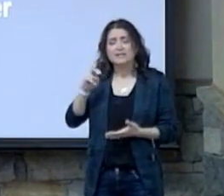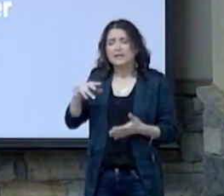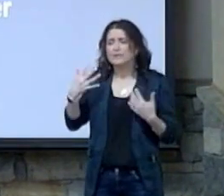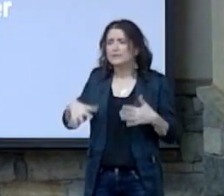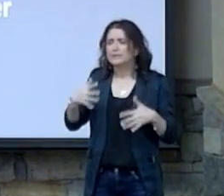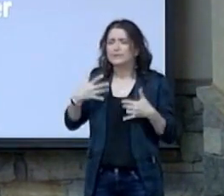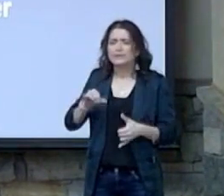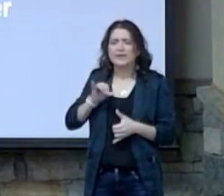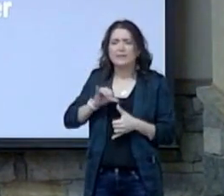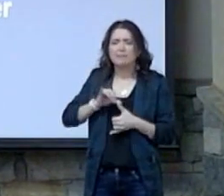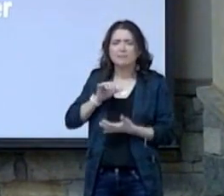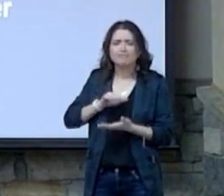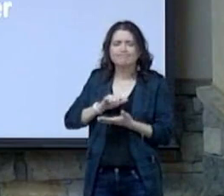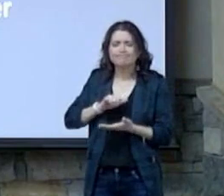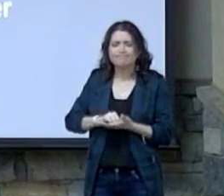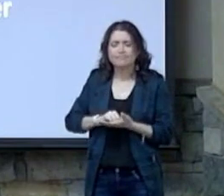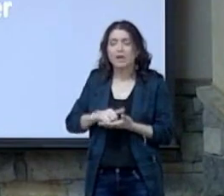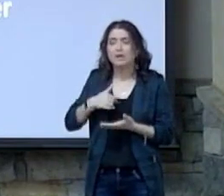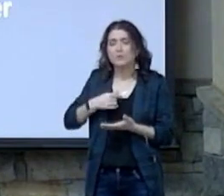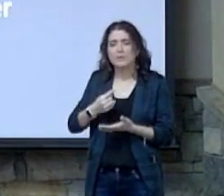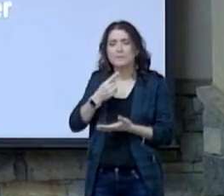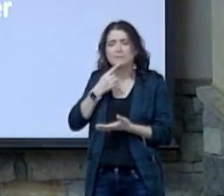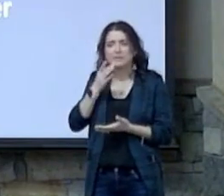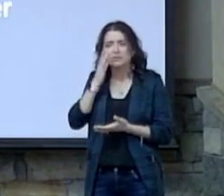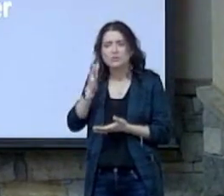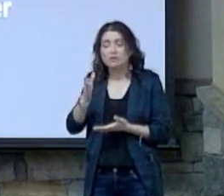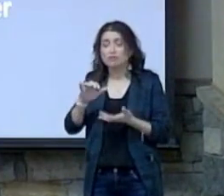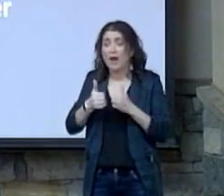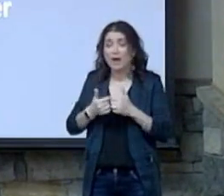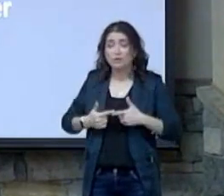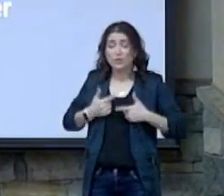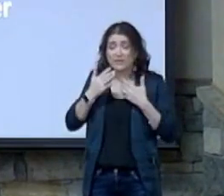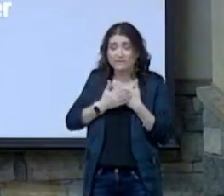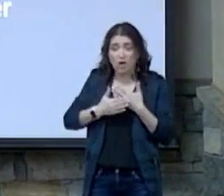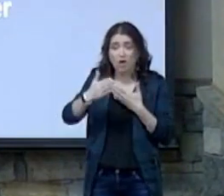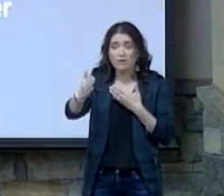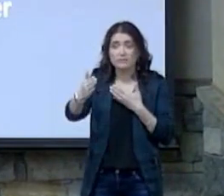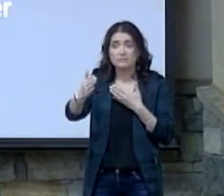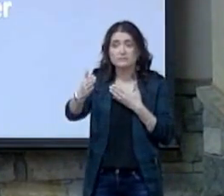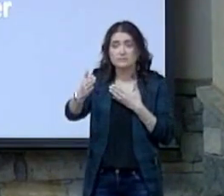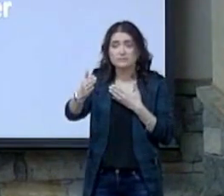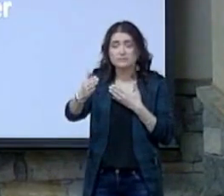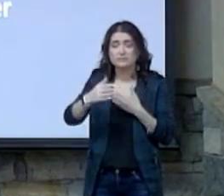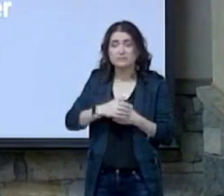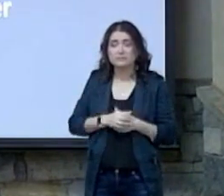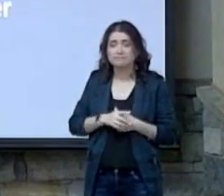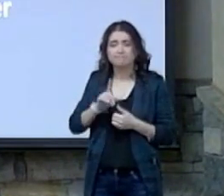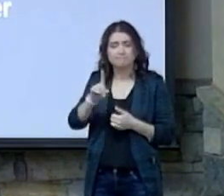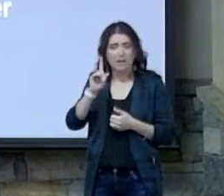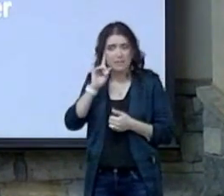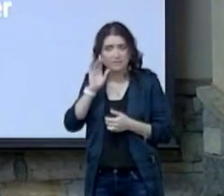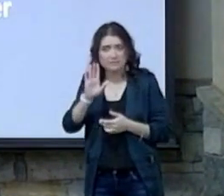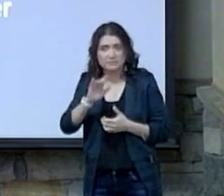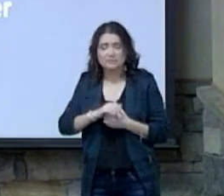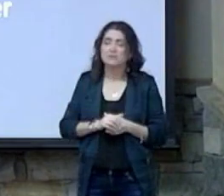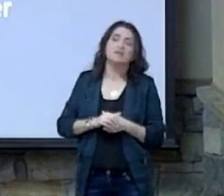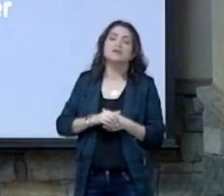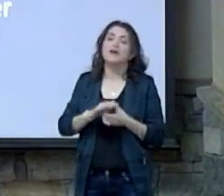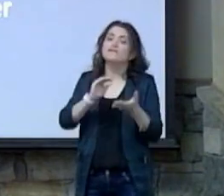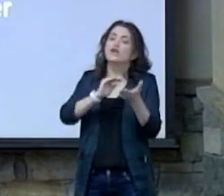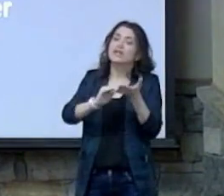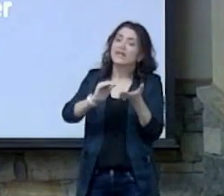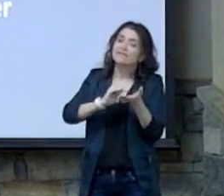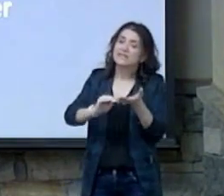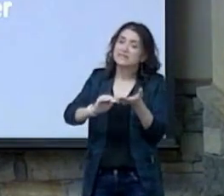immeasurable. We will miss him. So how do we move on from here? And listen to what he said.